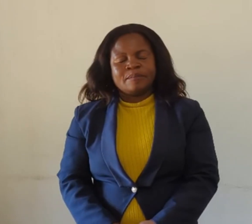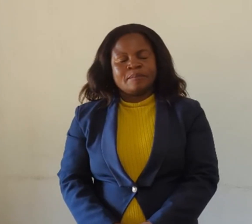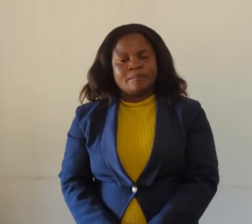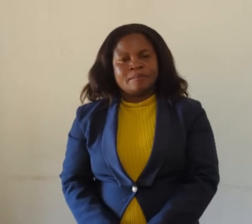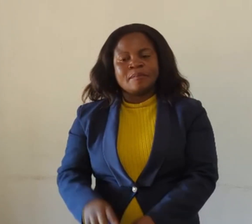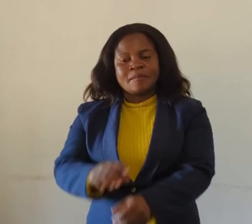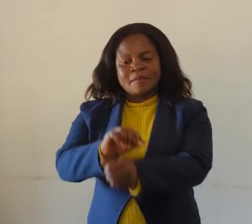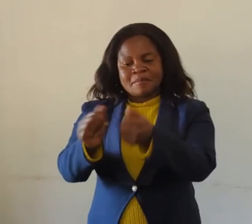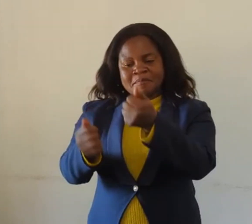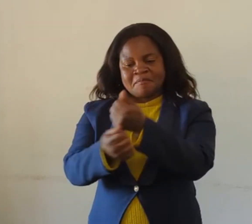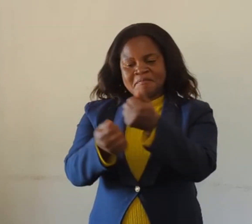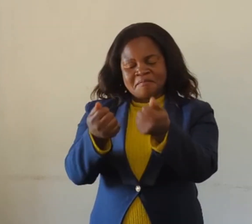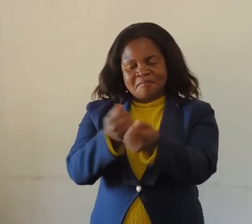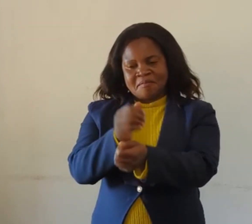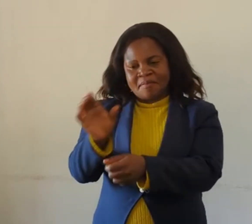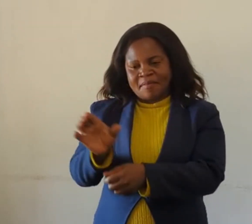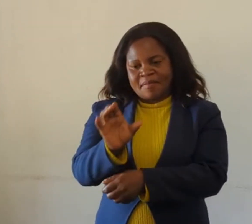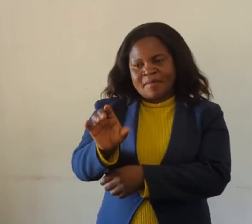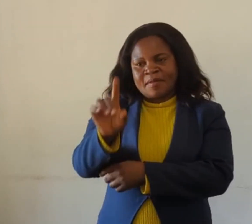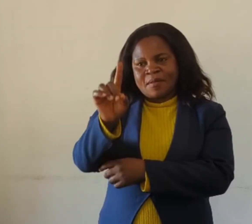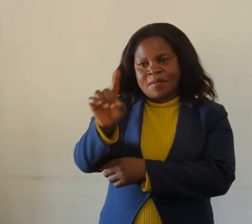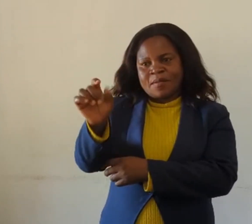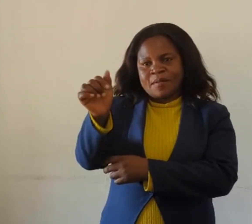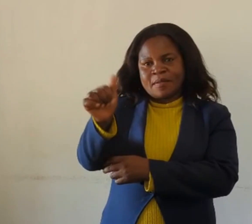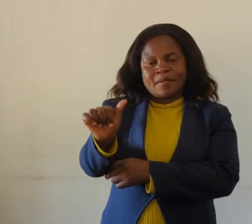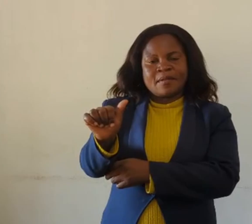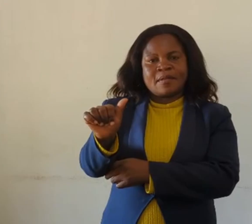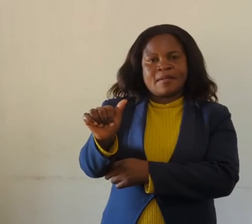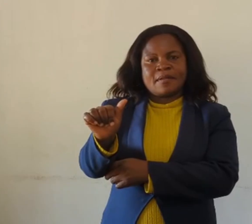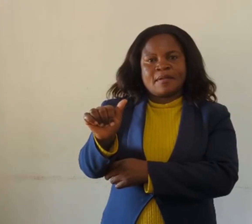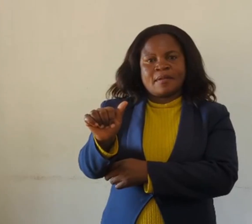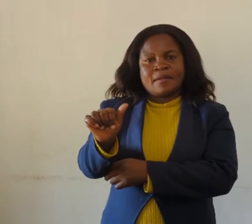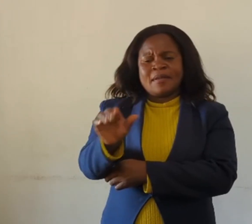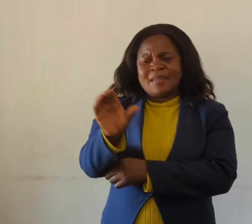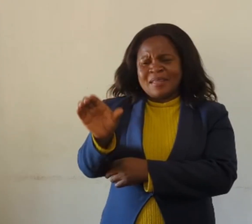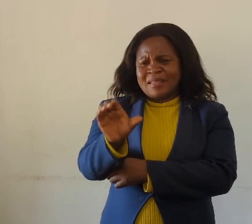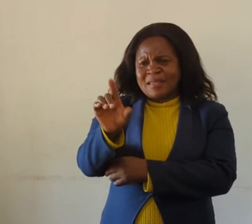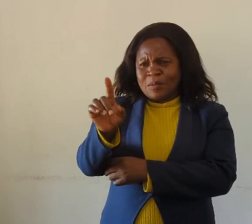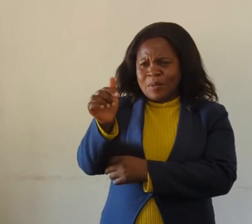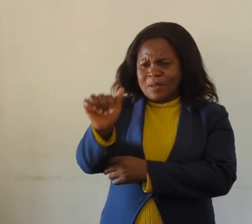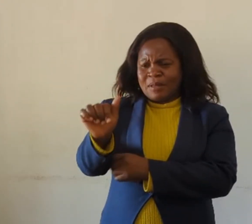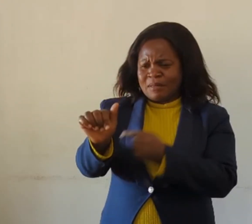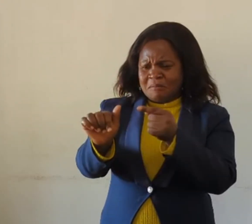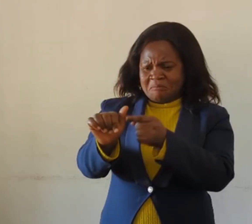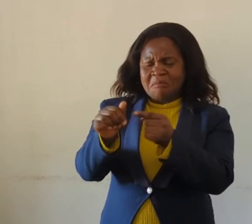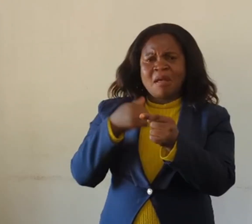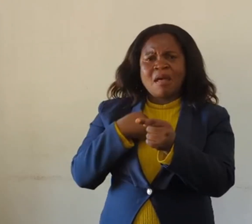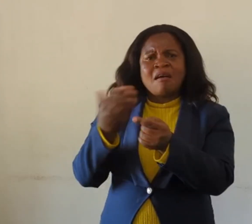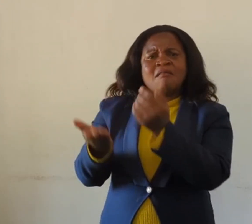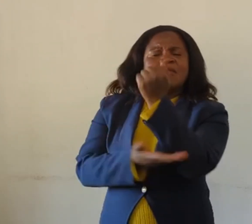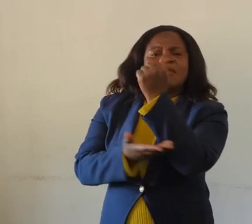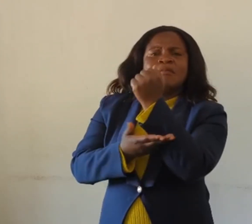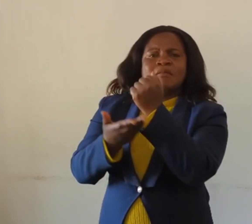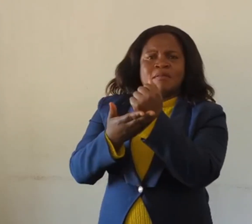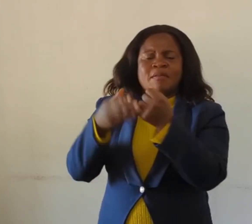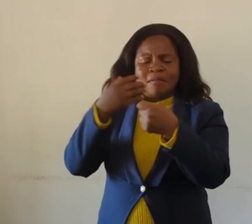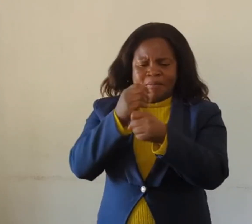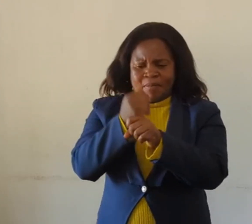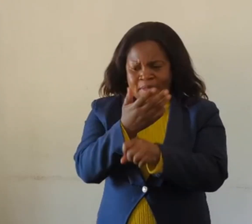Amendment of Section 110. Section 110 has been updated to make things clearer